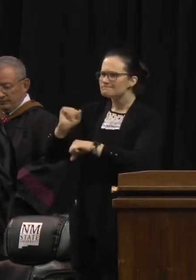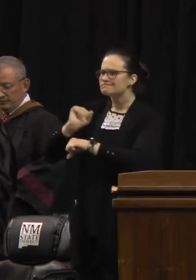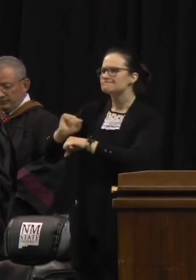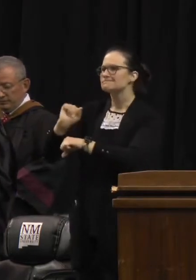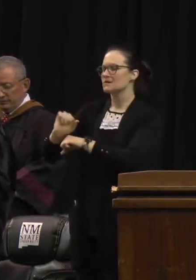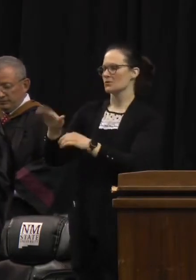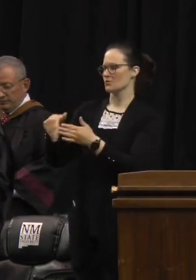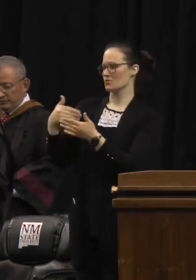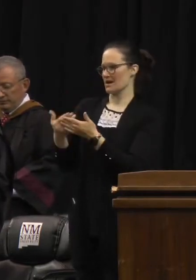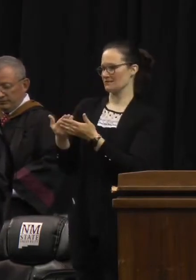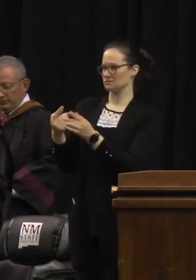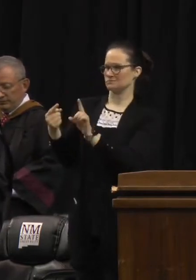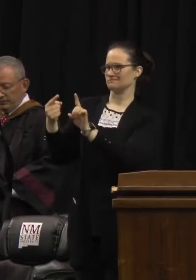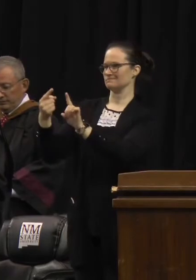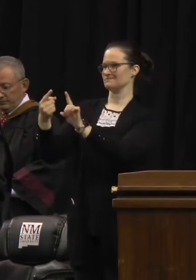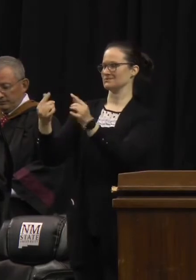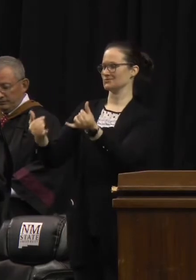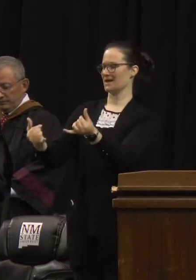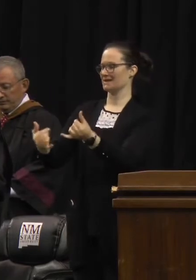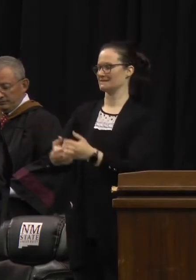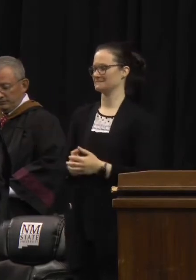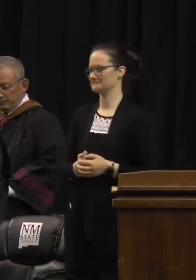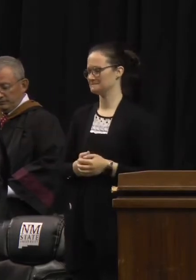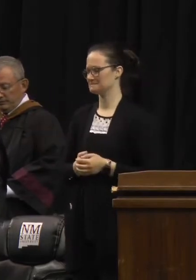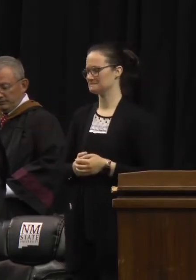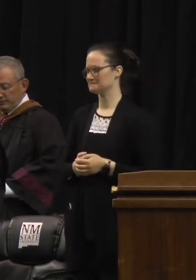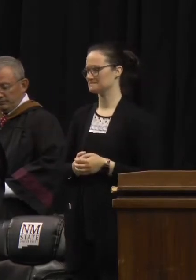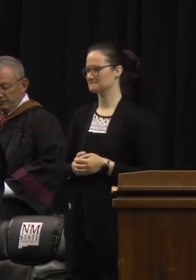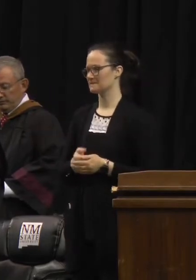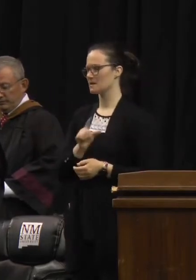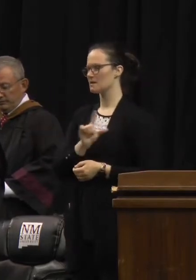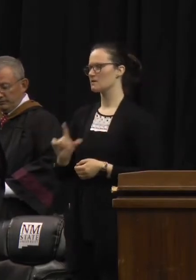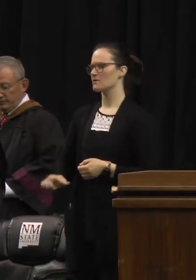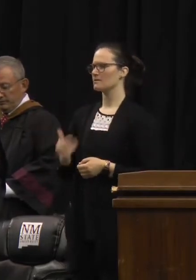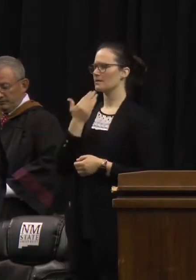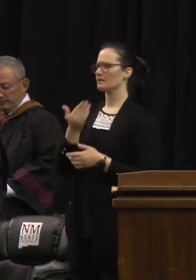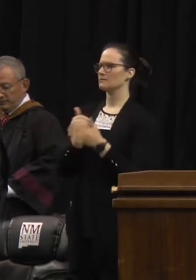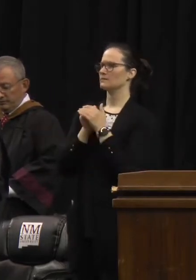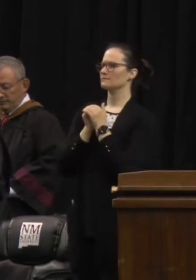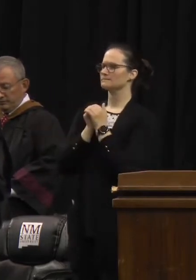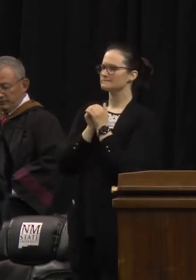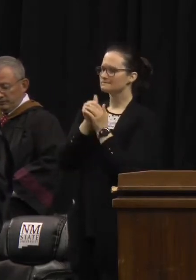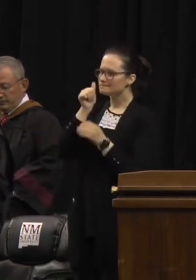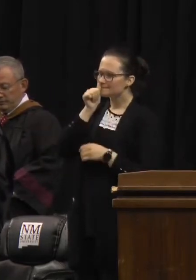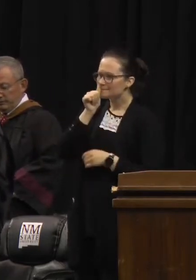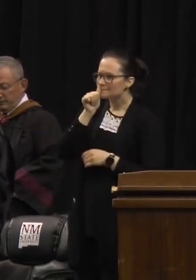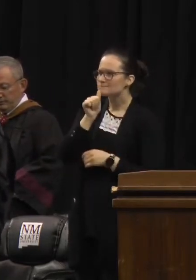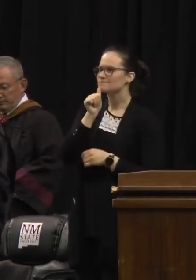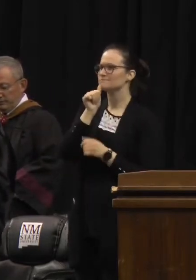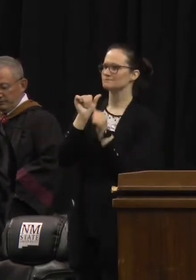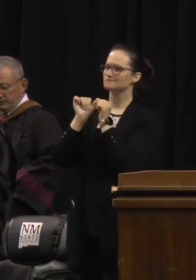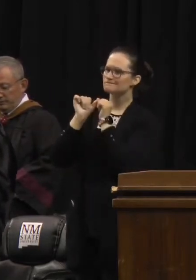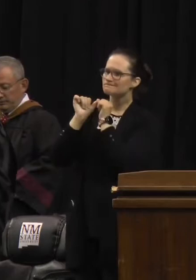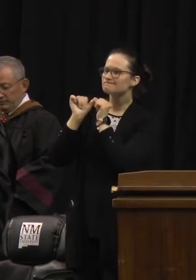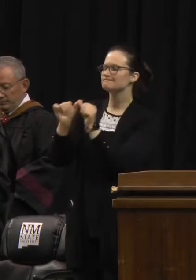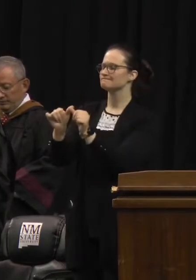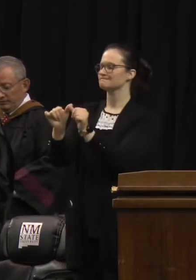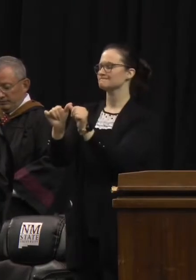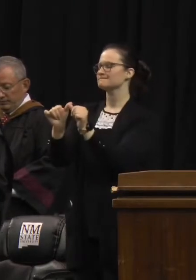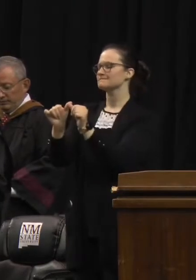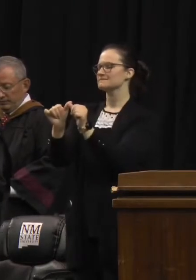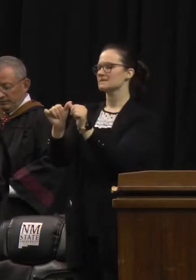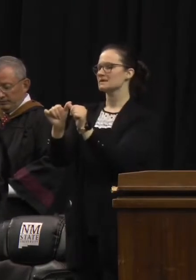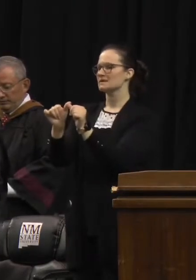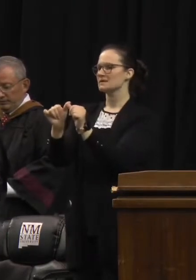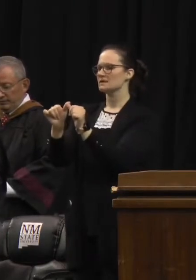this occasion. Lord, we thank you for the patience, for the endurance that you